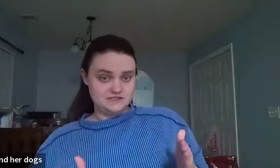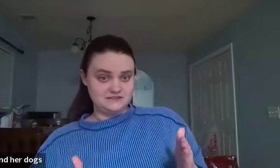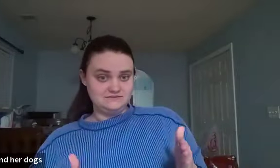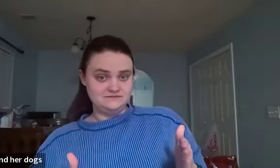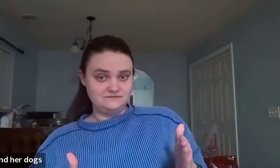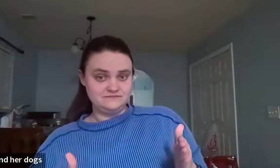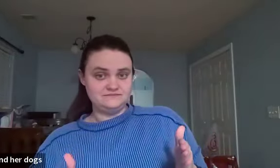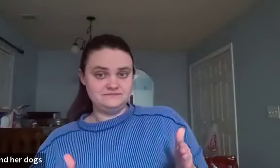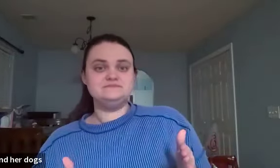person.